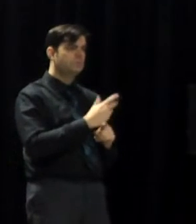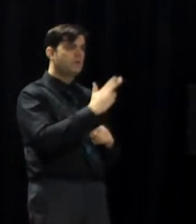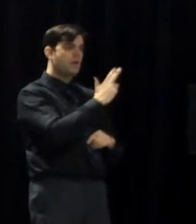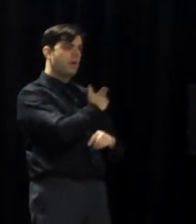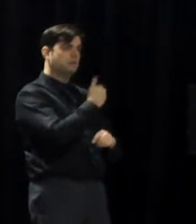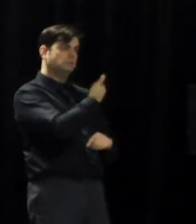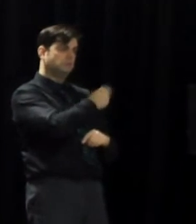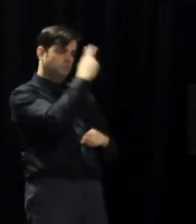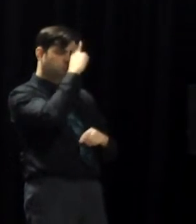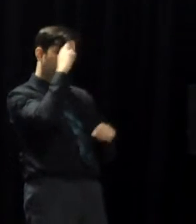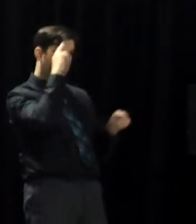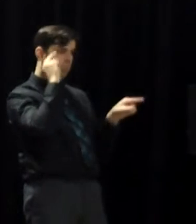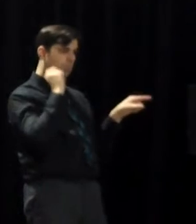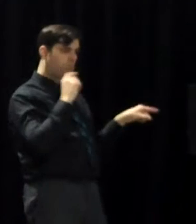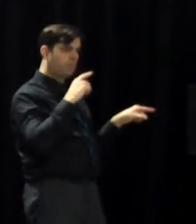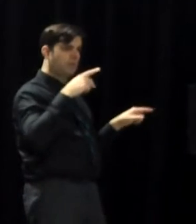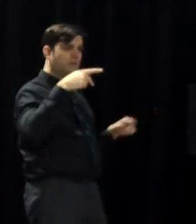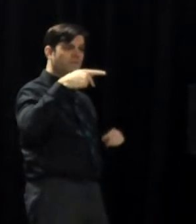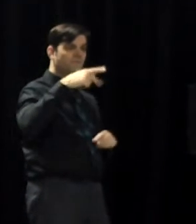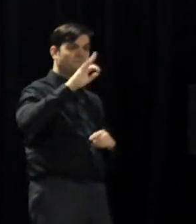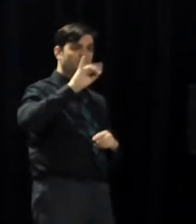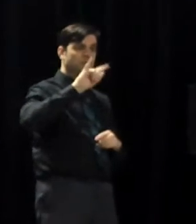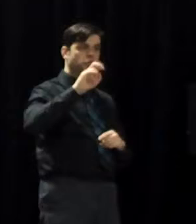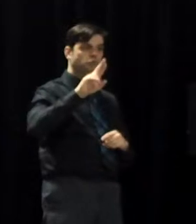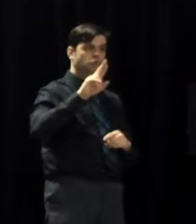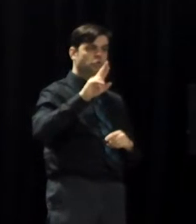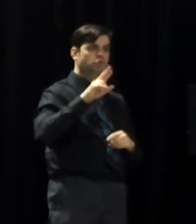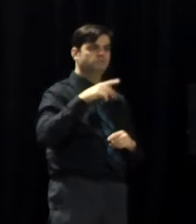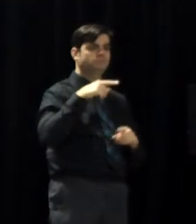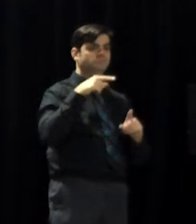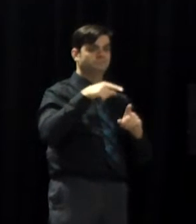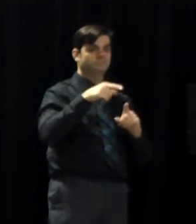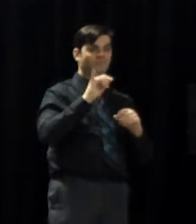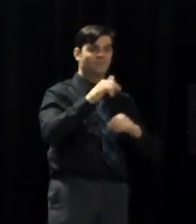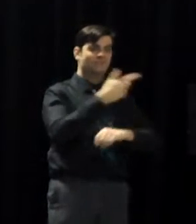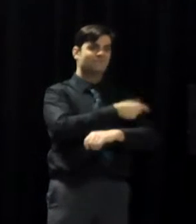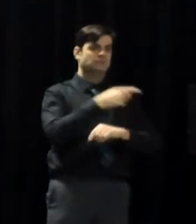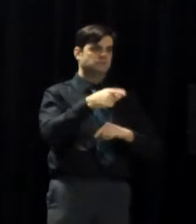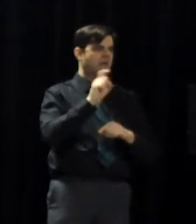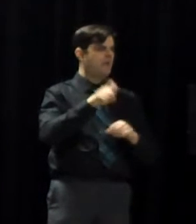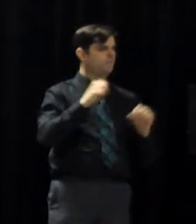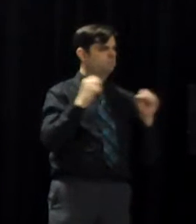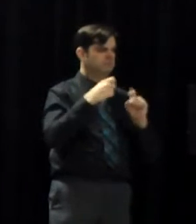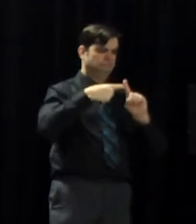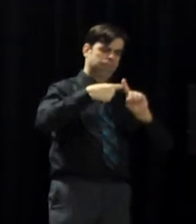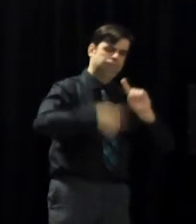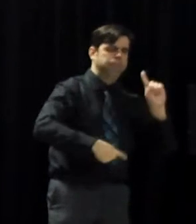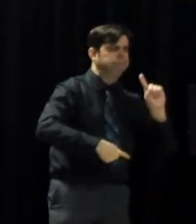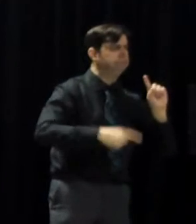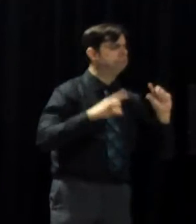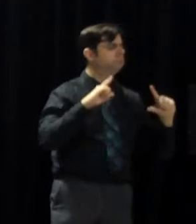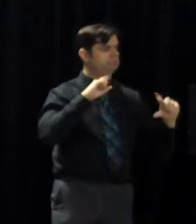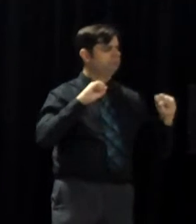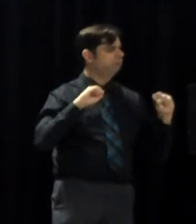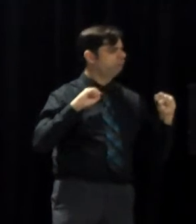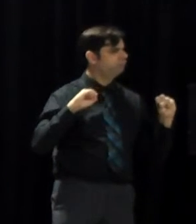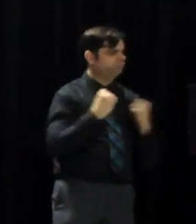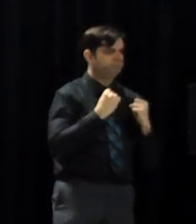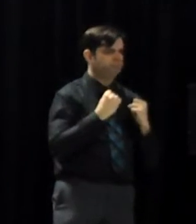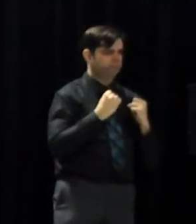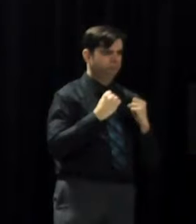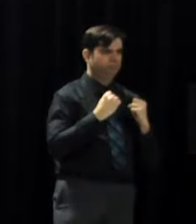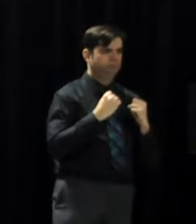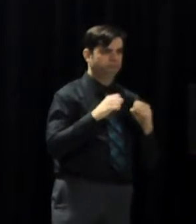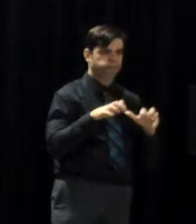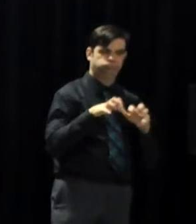be held at a certain temperature, so there's certain freezers that vaccine needs. So those hospitals that have that infrastructure